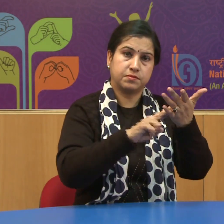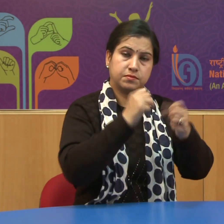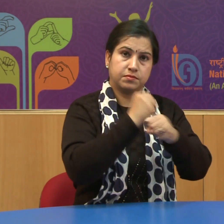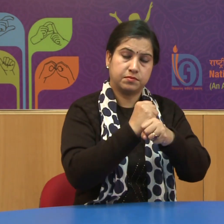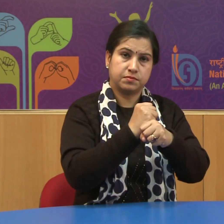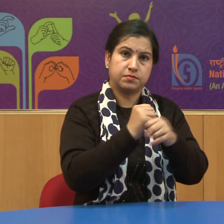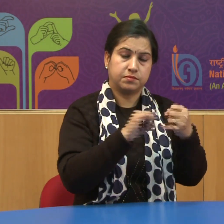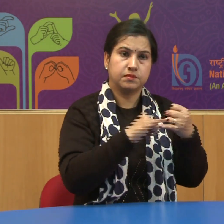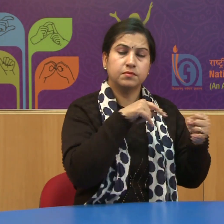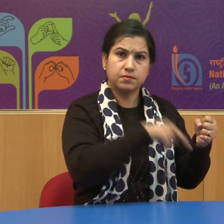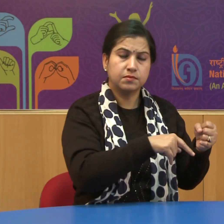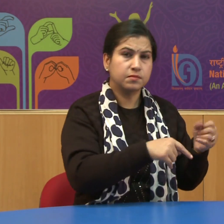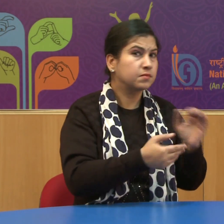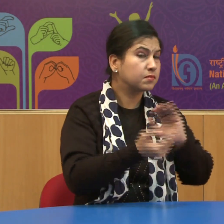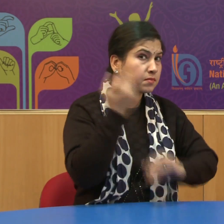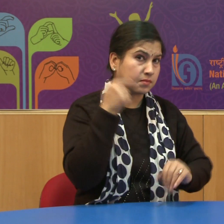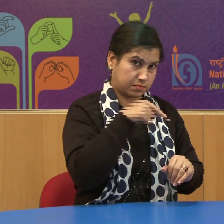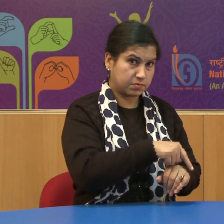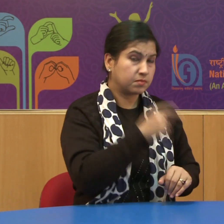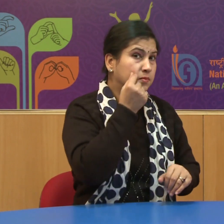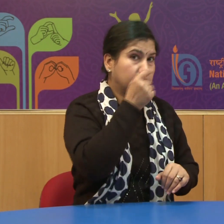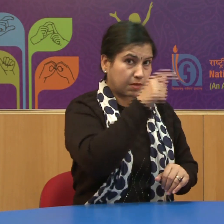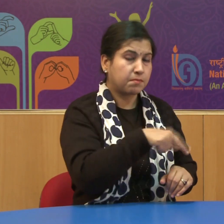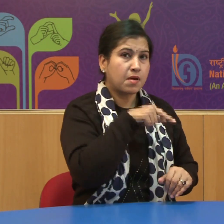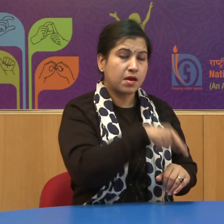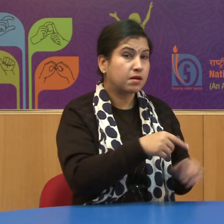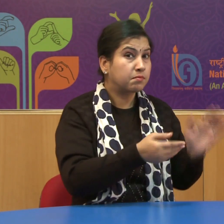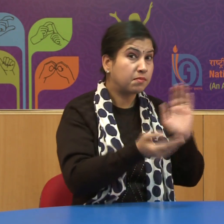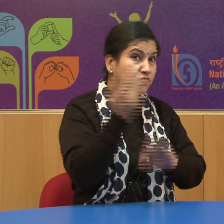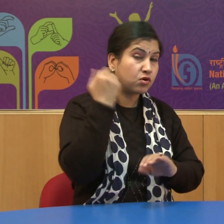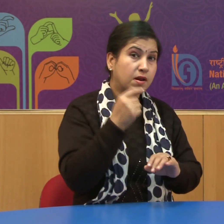when Warren Hastings attacked Banaras